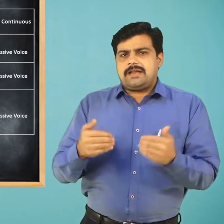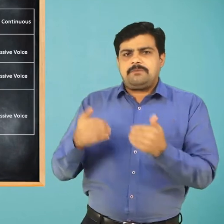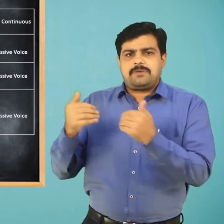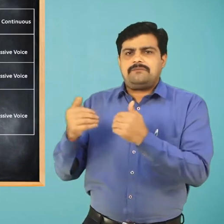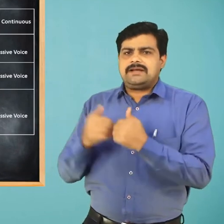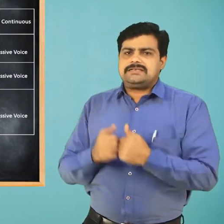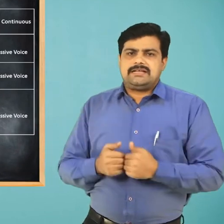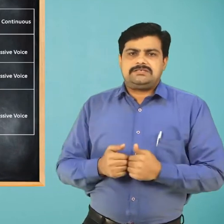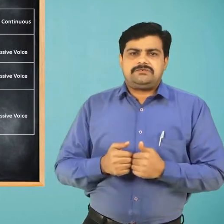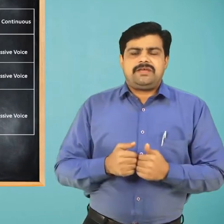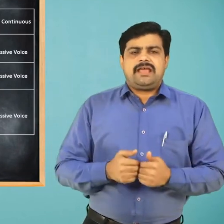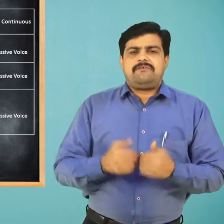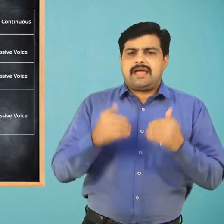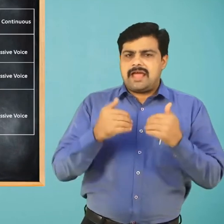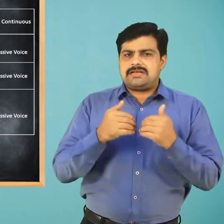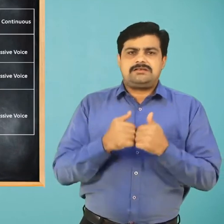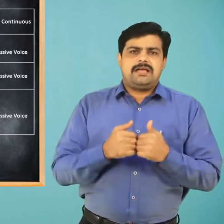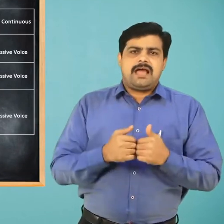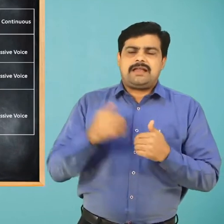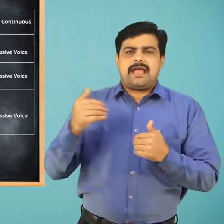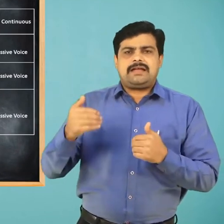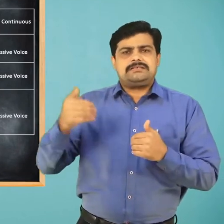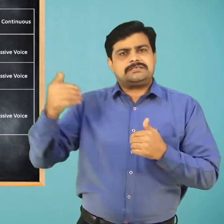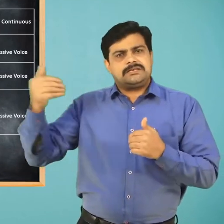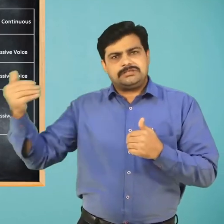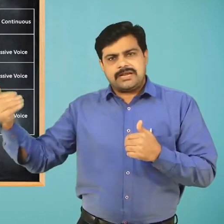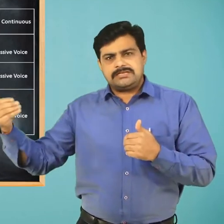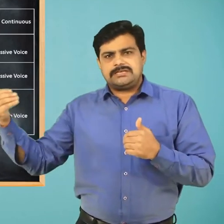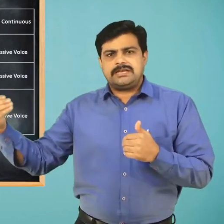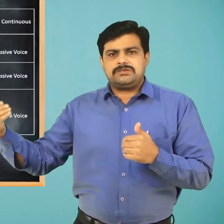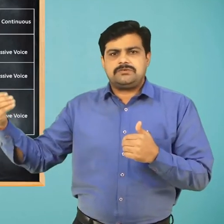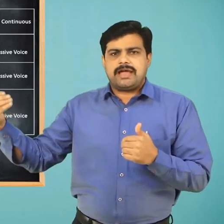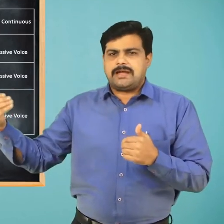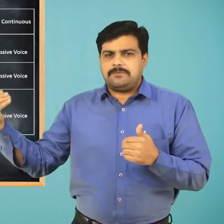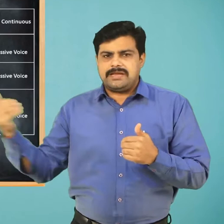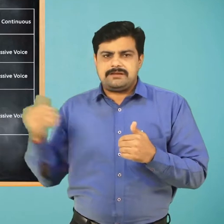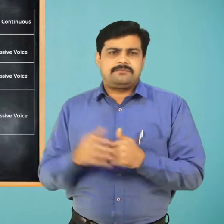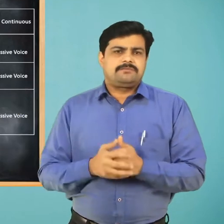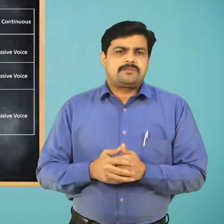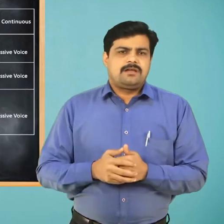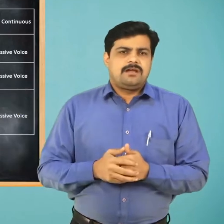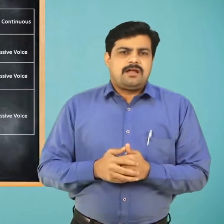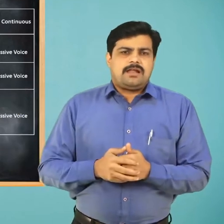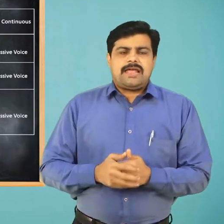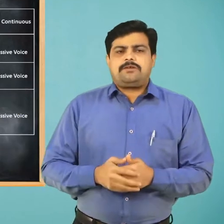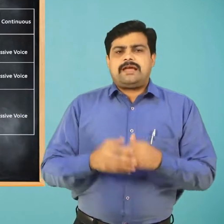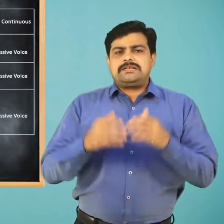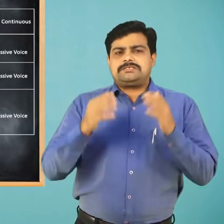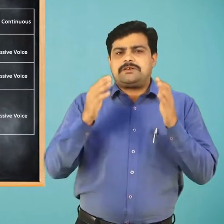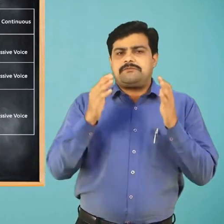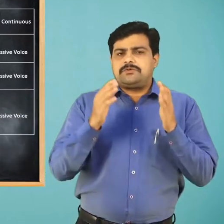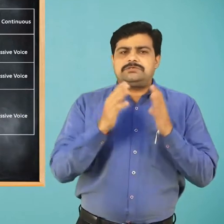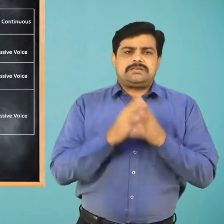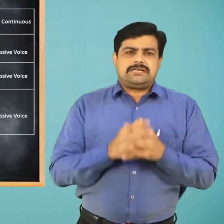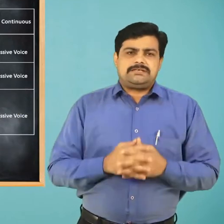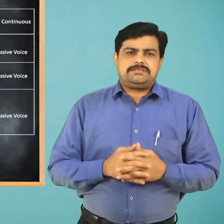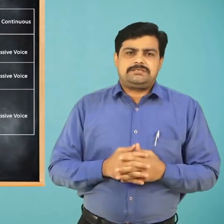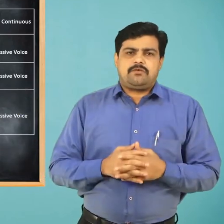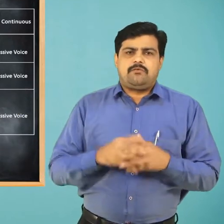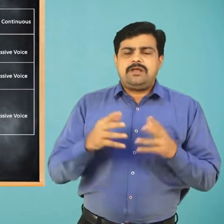in perfect tense we have had, and had is changed into had been. Likewise, future tense, will